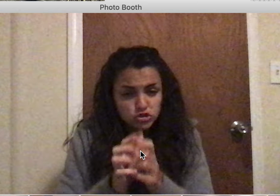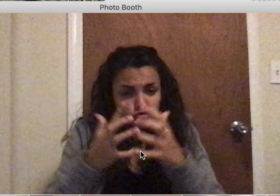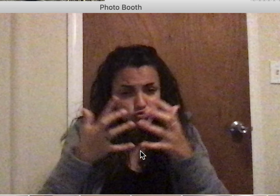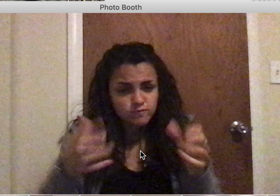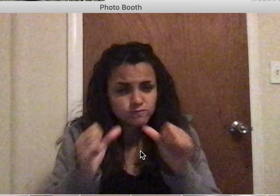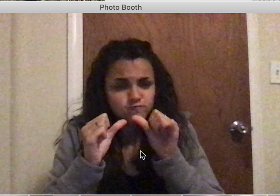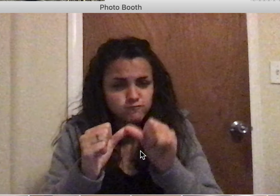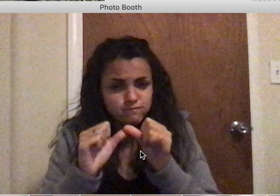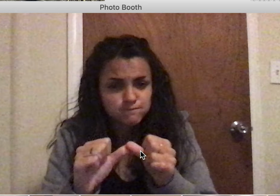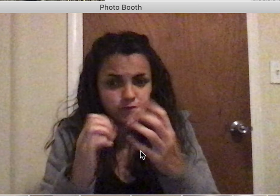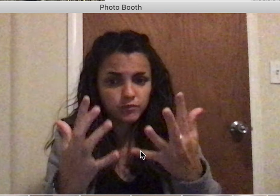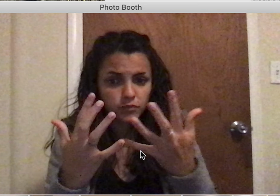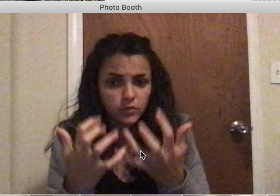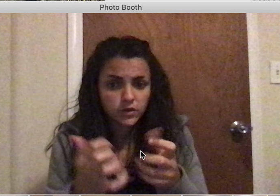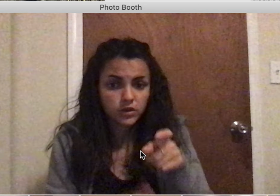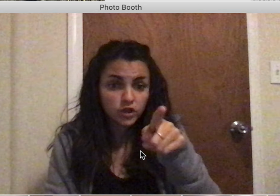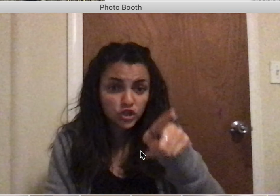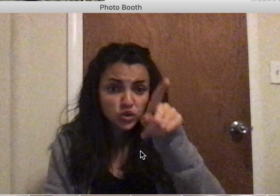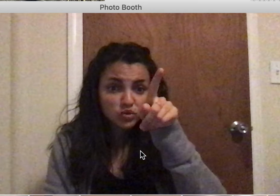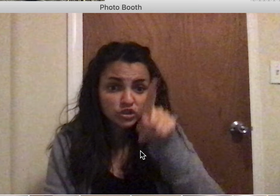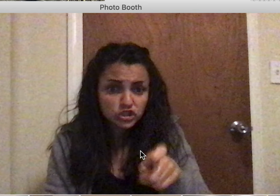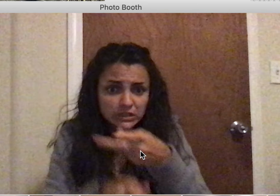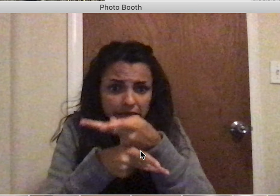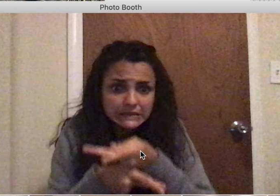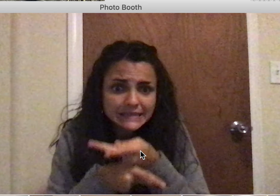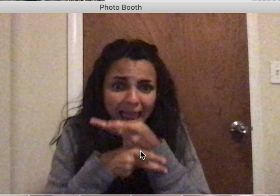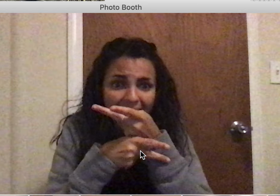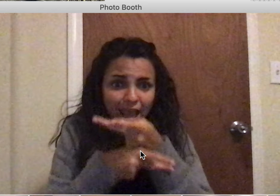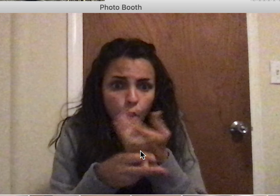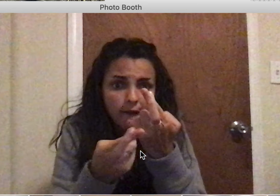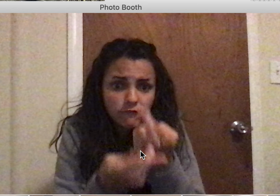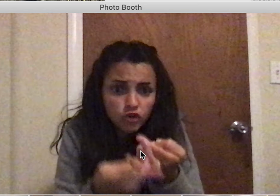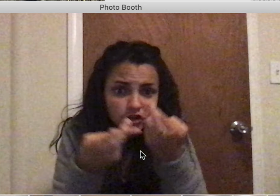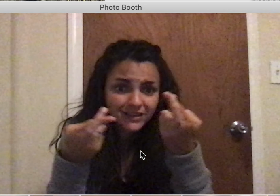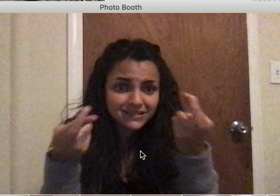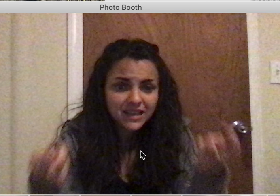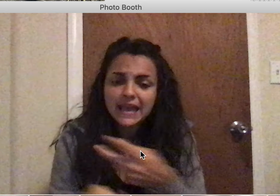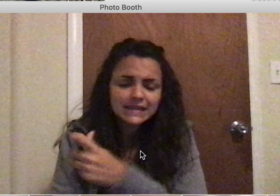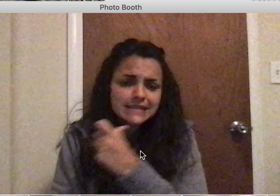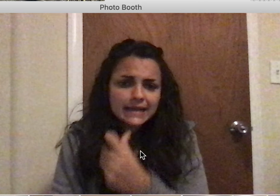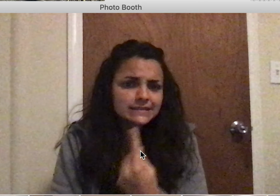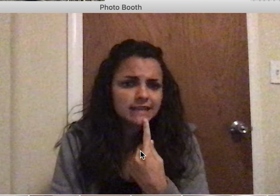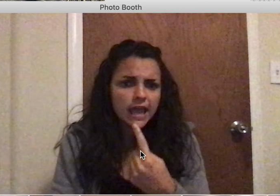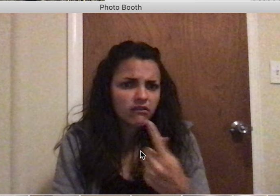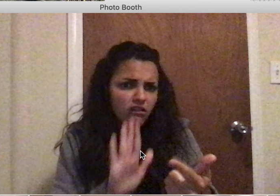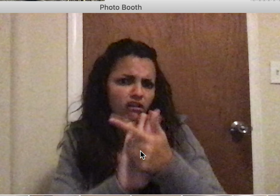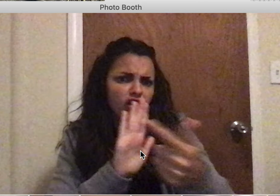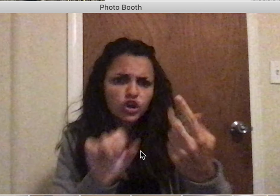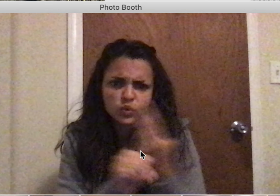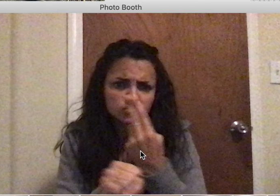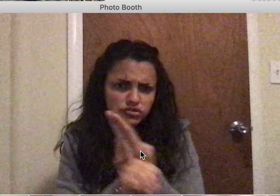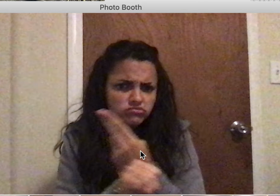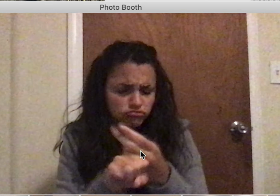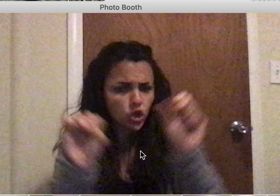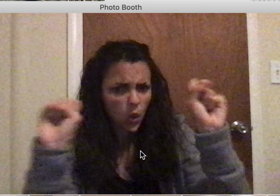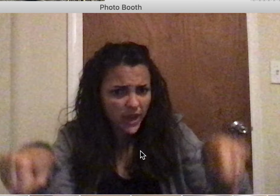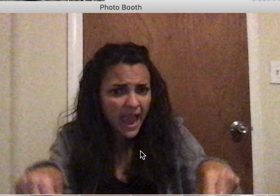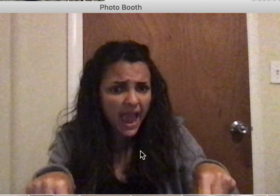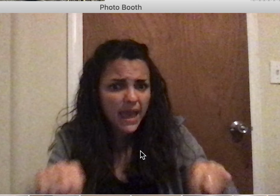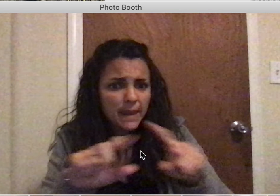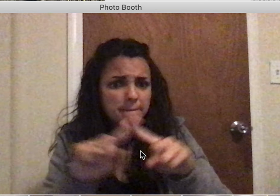should preserve the resources. He's not saying you can't use the resources, but to preserve them so